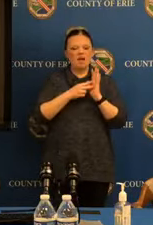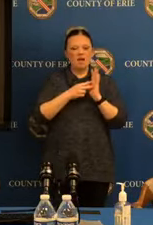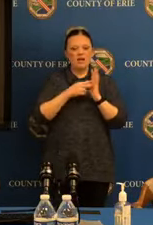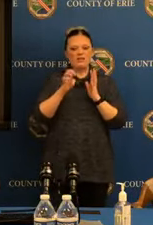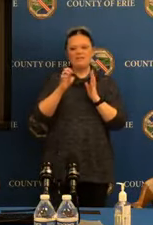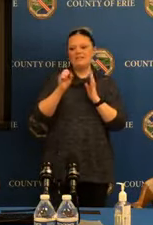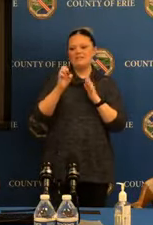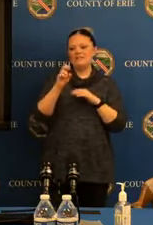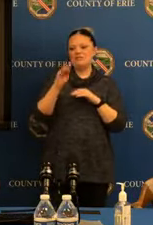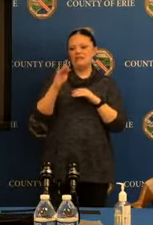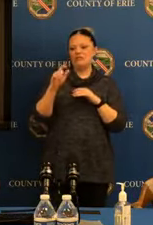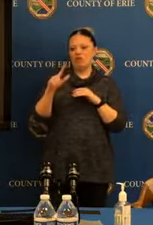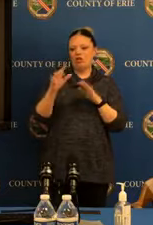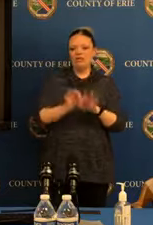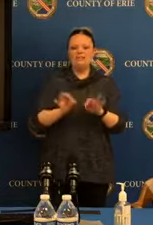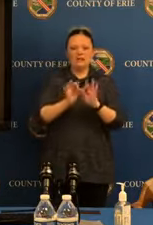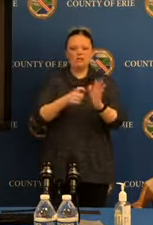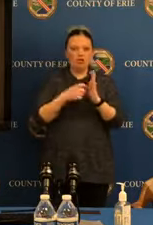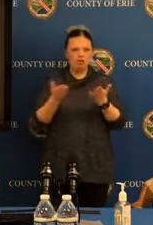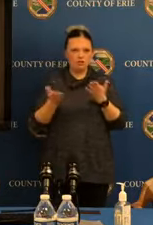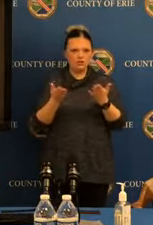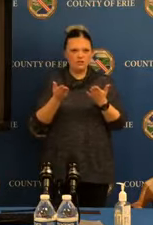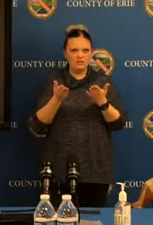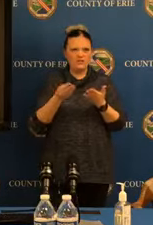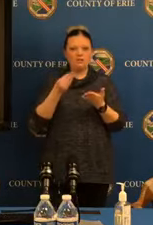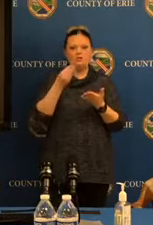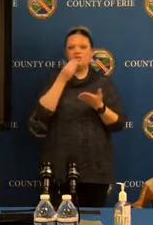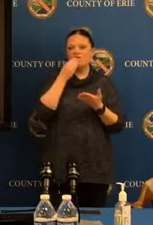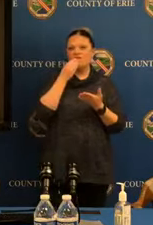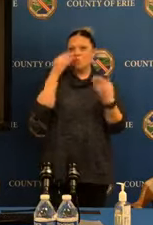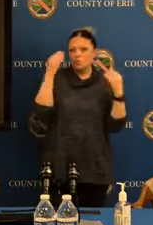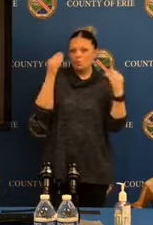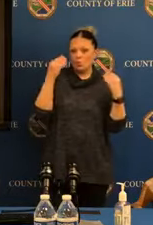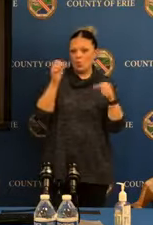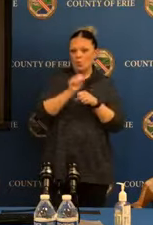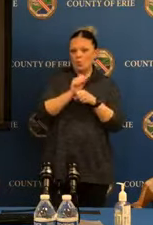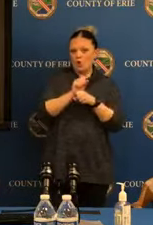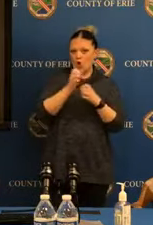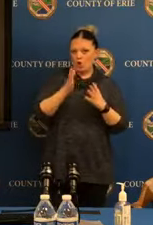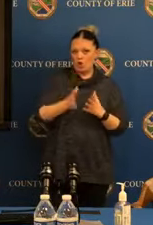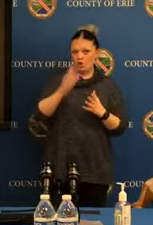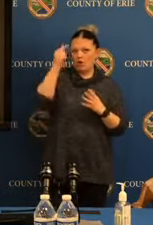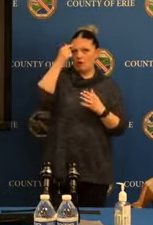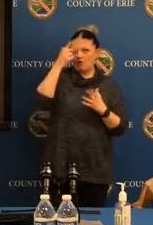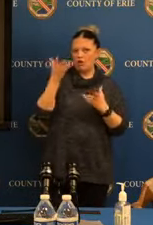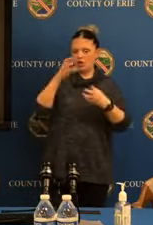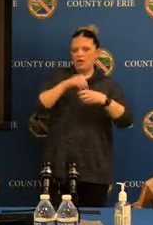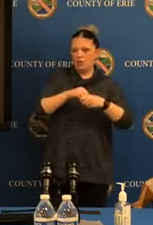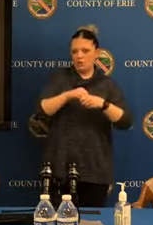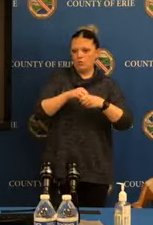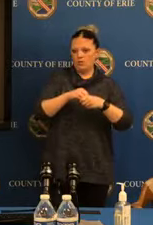include our grocery store workers. The governor did include that as part of the